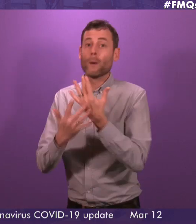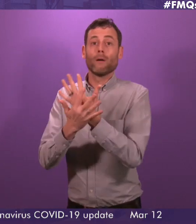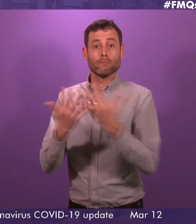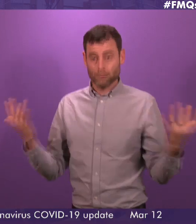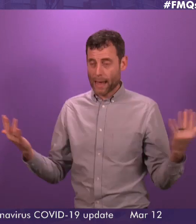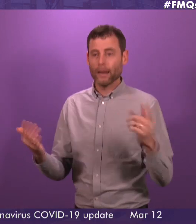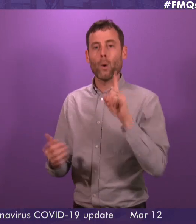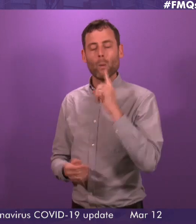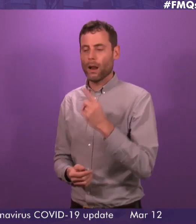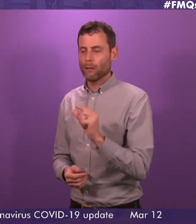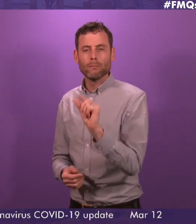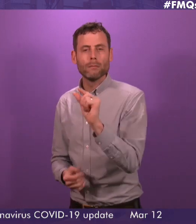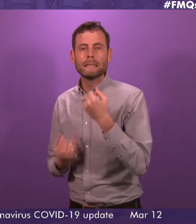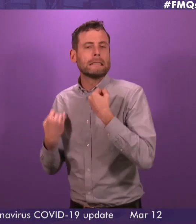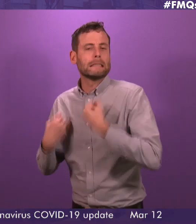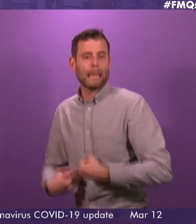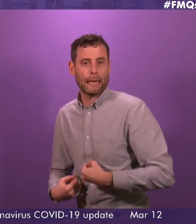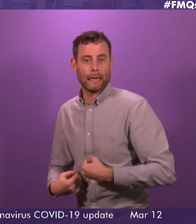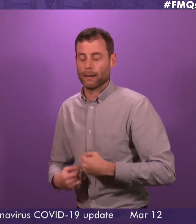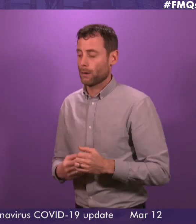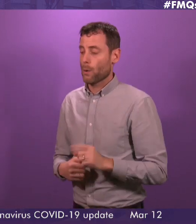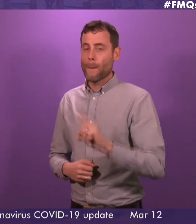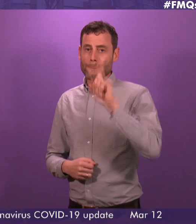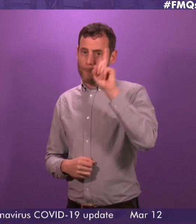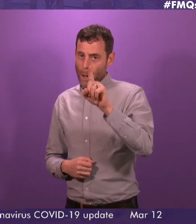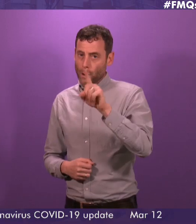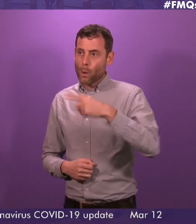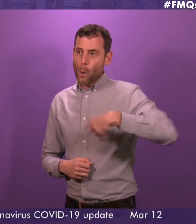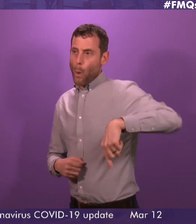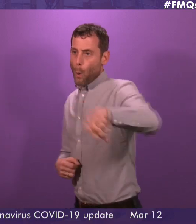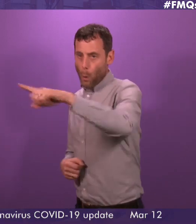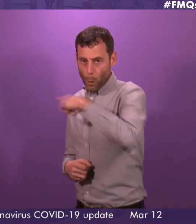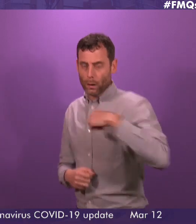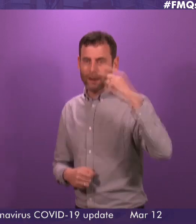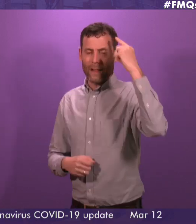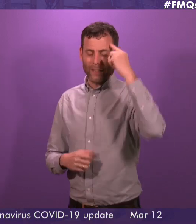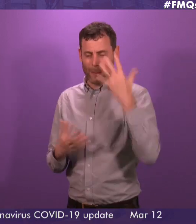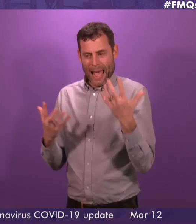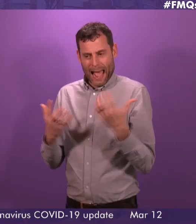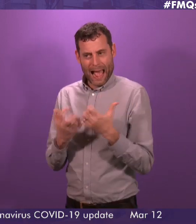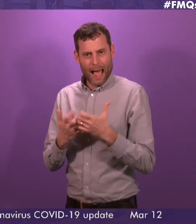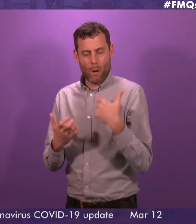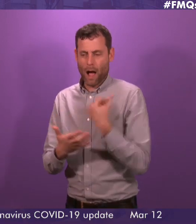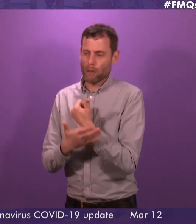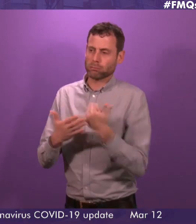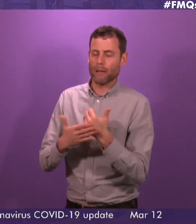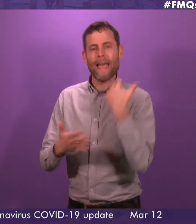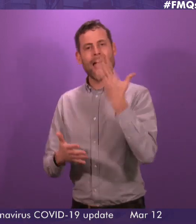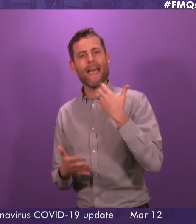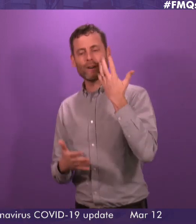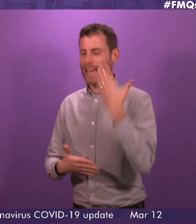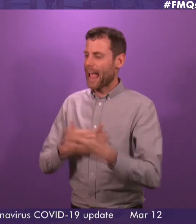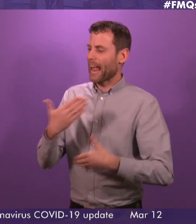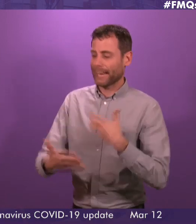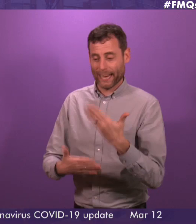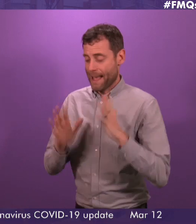mild symptoms. All of us will have a different way of conducting our daily business than what we are used to now.